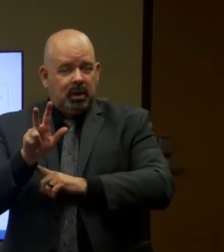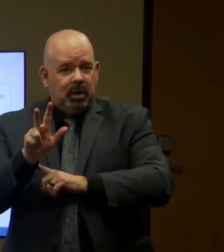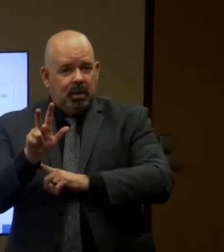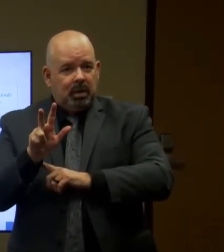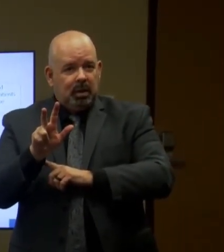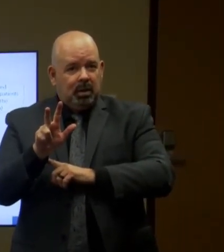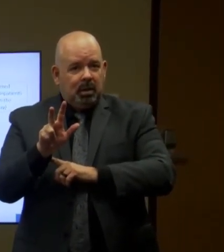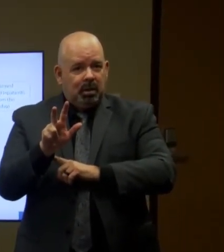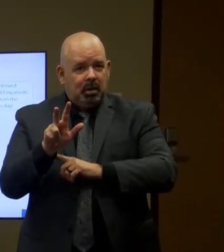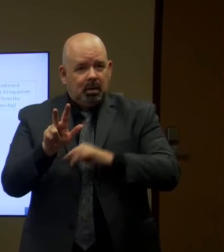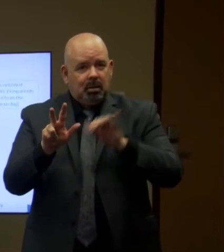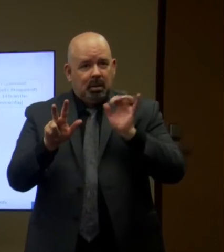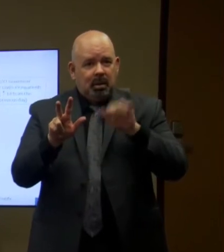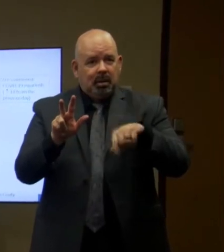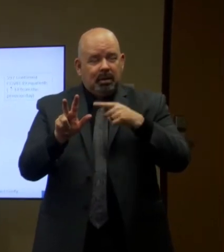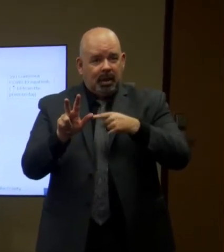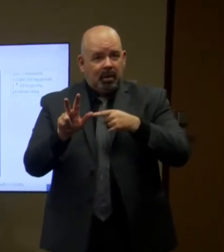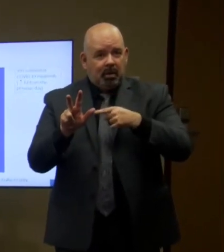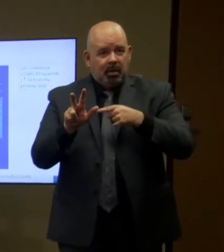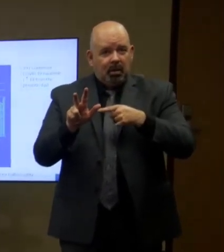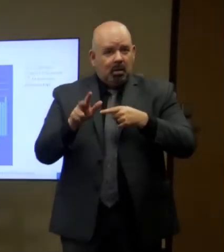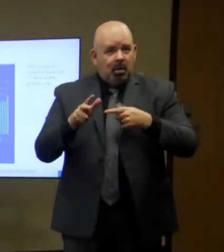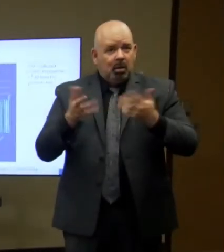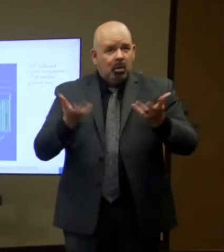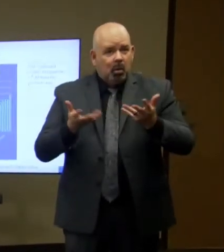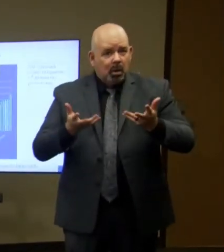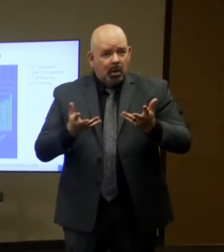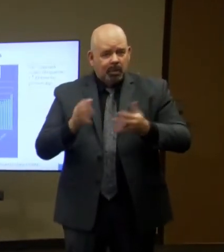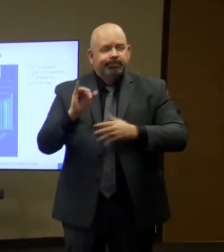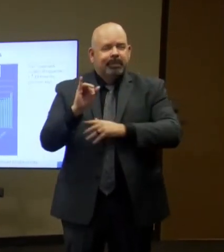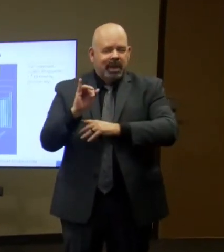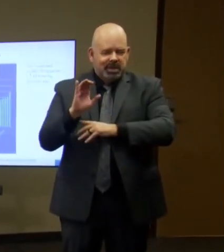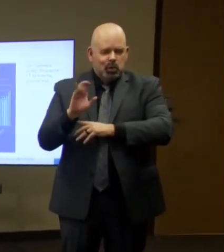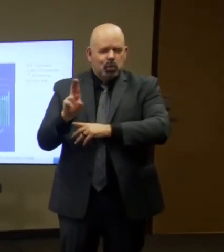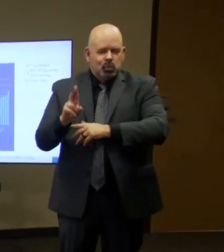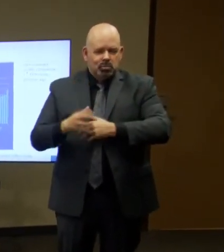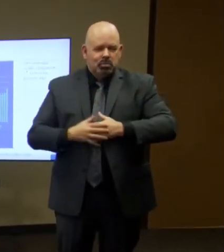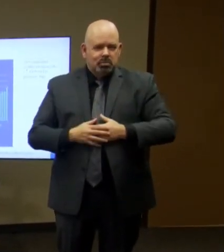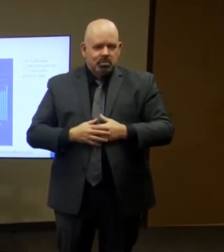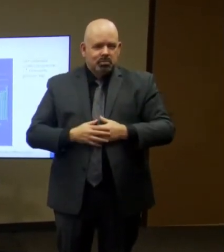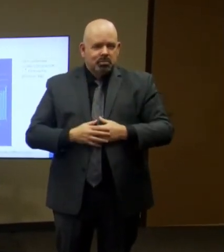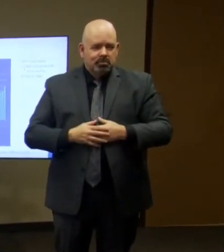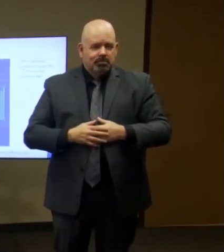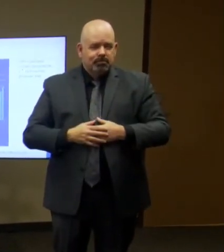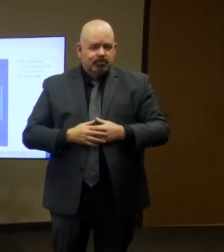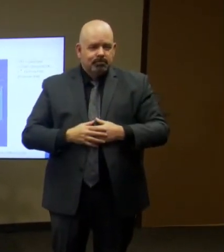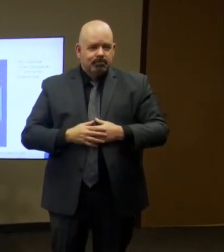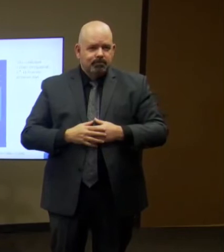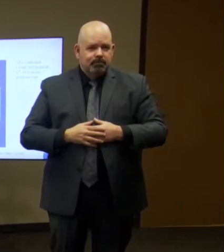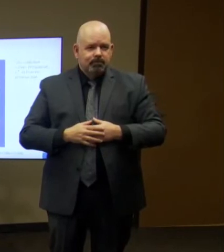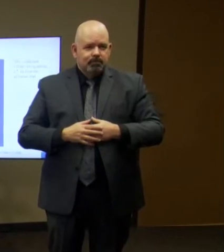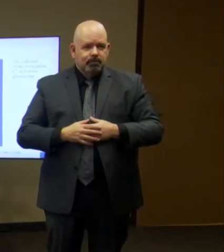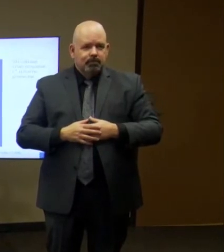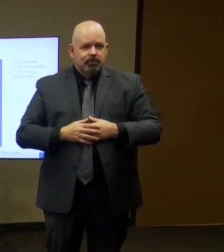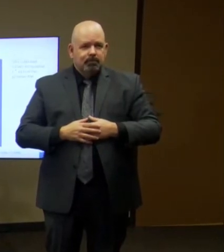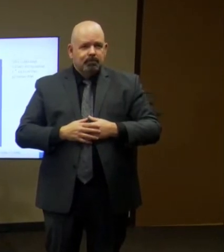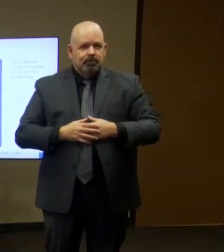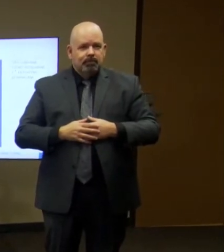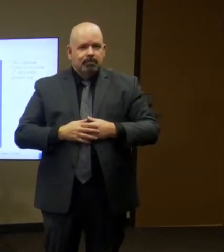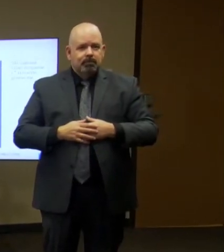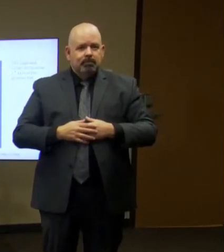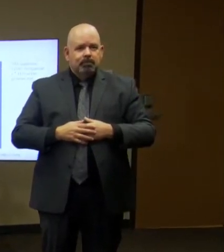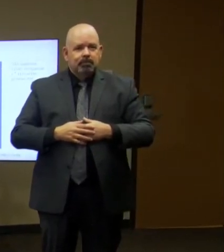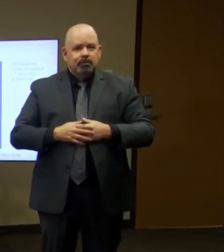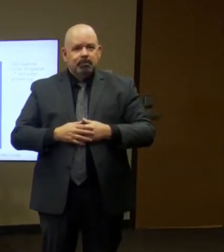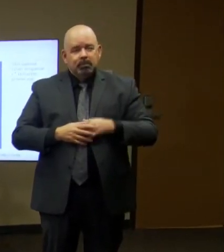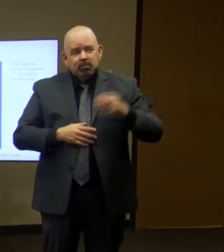the ICU. And one thing I want to mention, there's been some reports that we're getting some cases, hospitalized patients